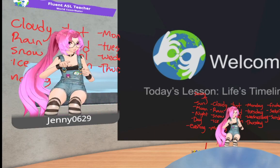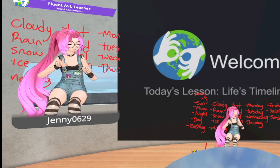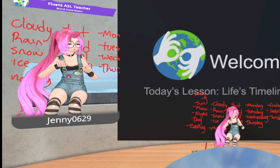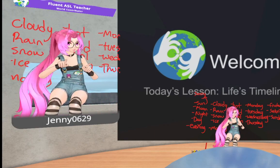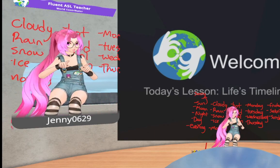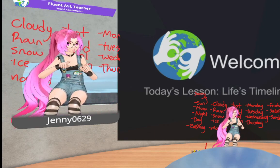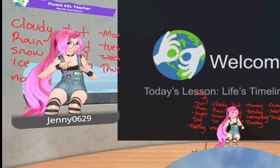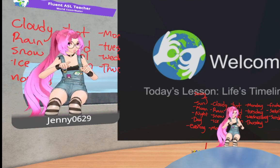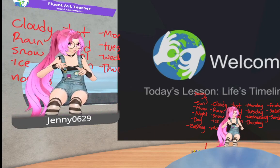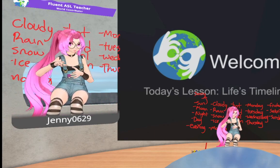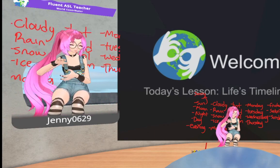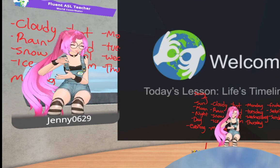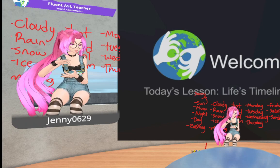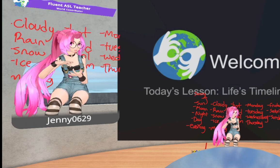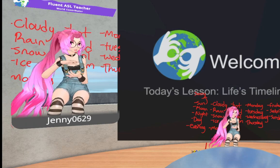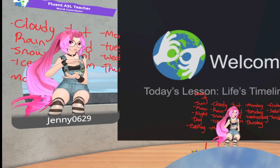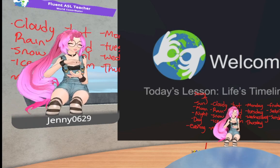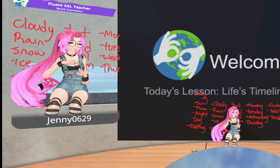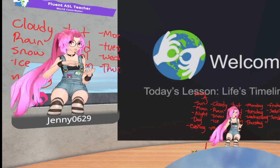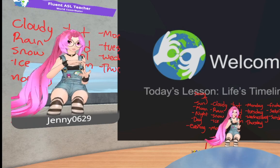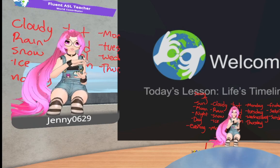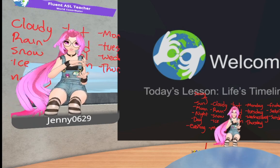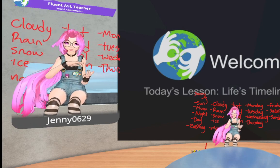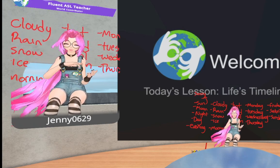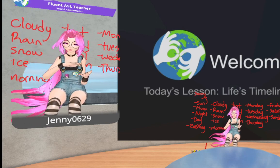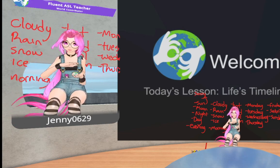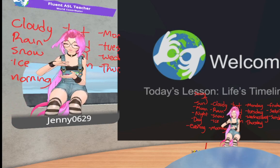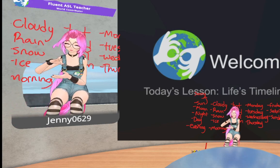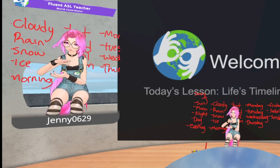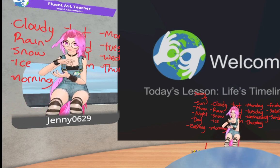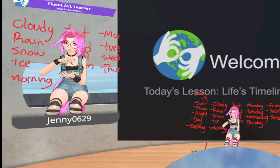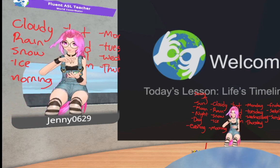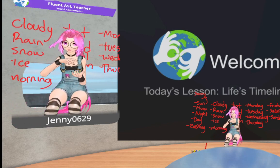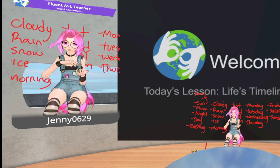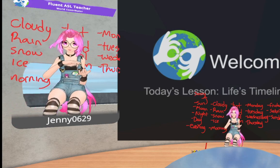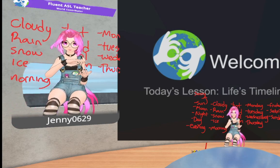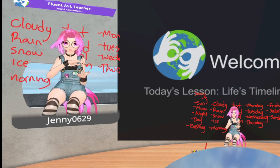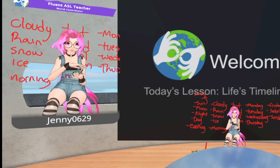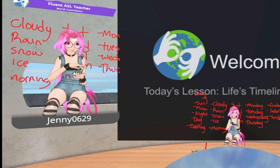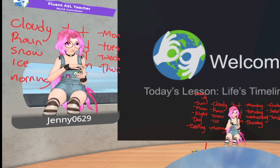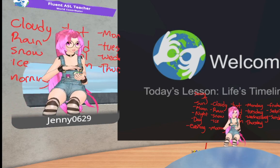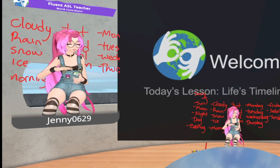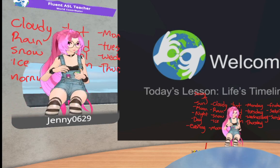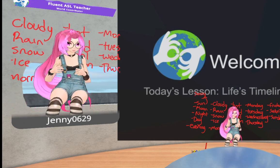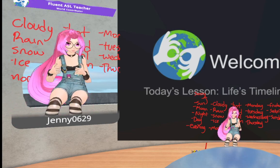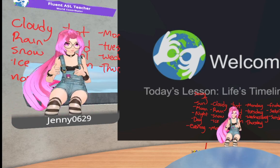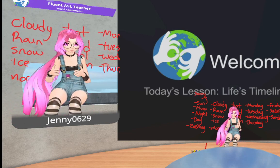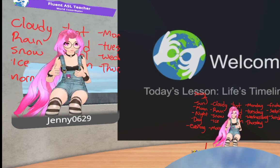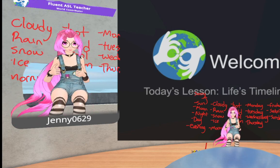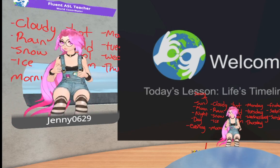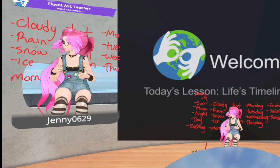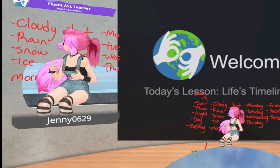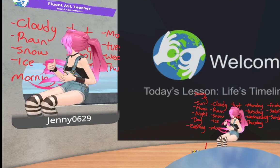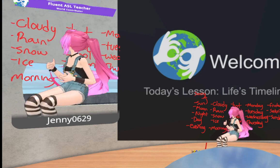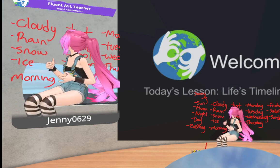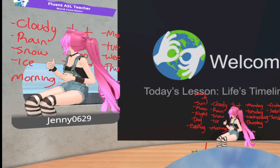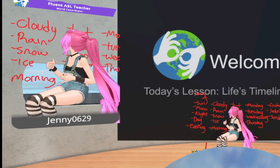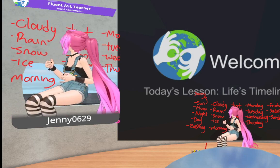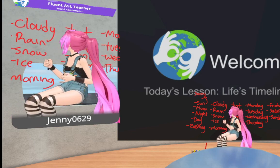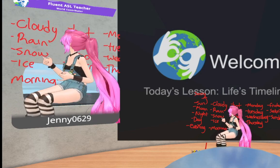is also cloudy. Cloudy. It looks cloudy today. Clouds are cloudy.